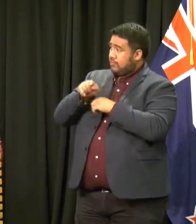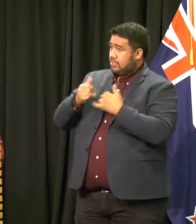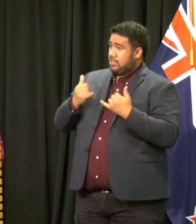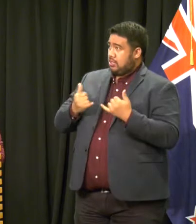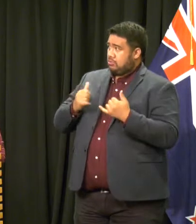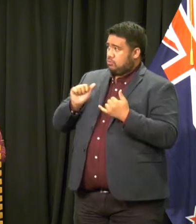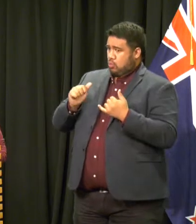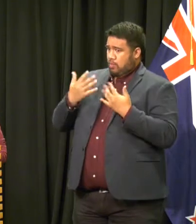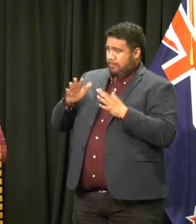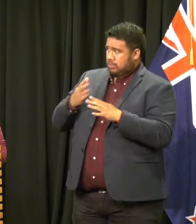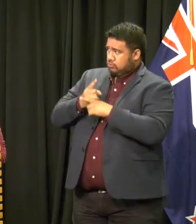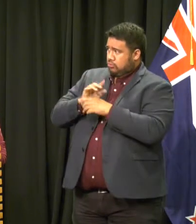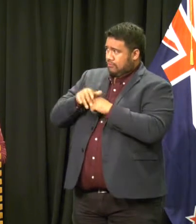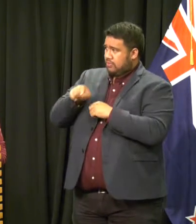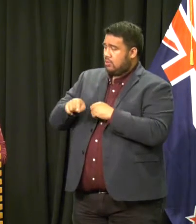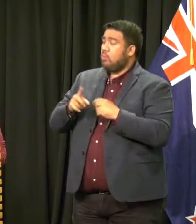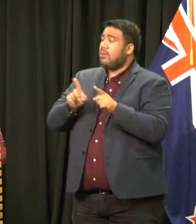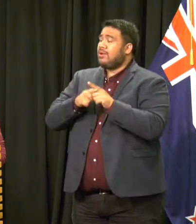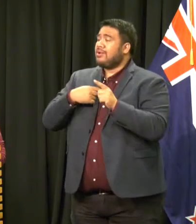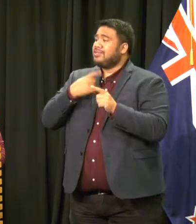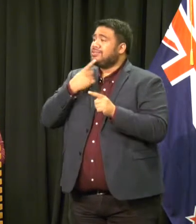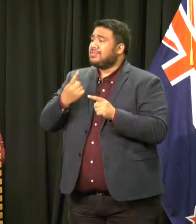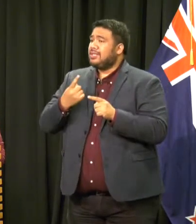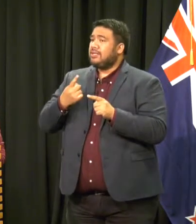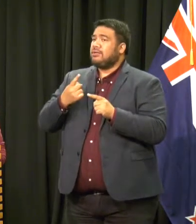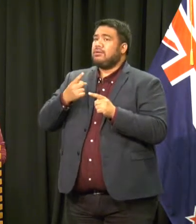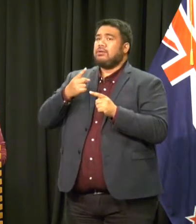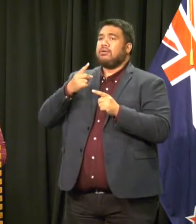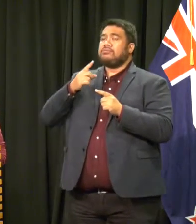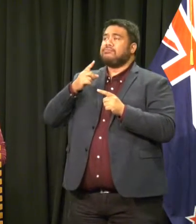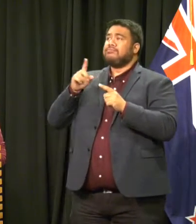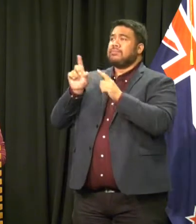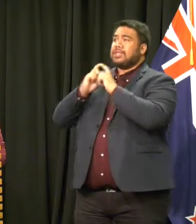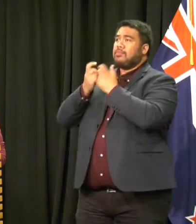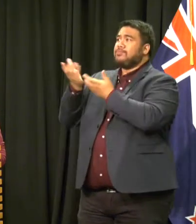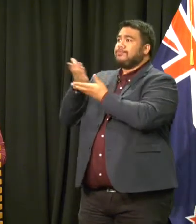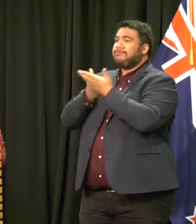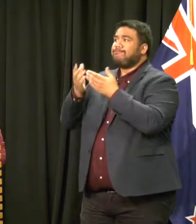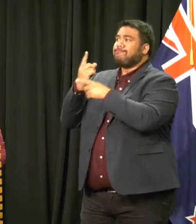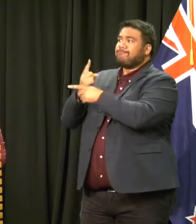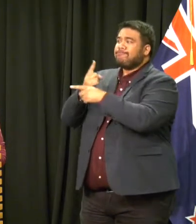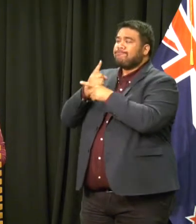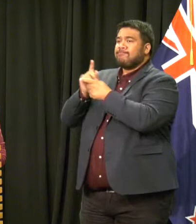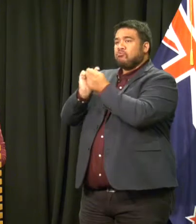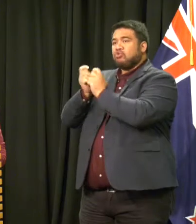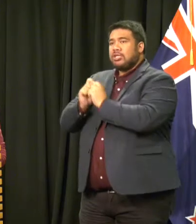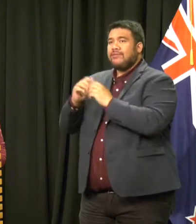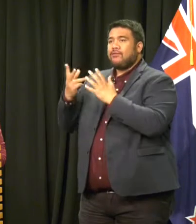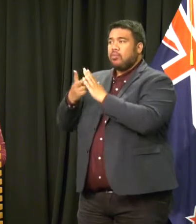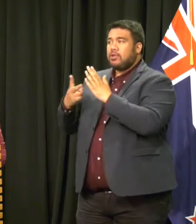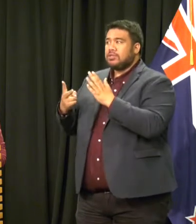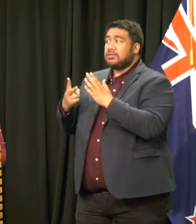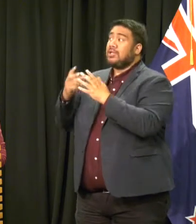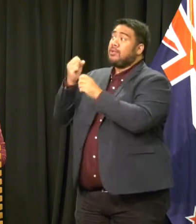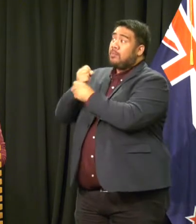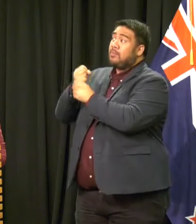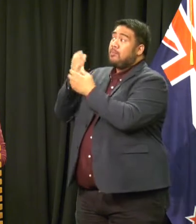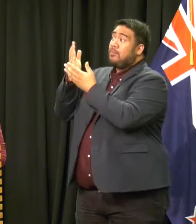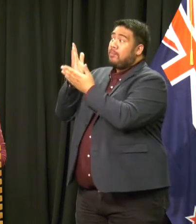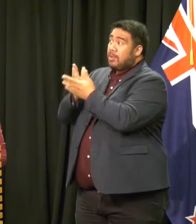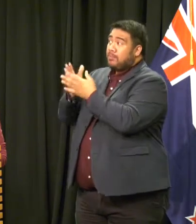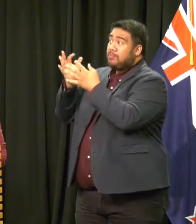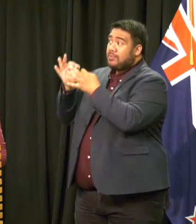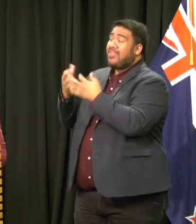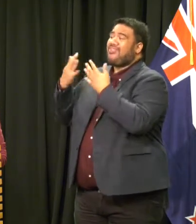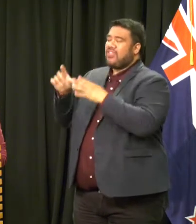issue around eligibility, I'll make statements around potential changes to policy when they've been made and decided at